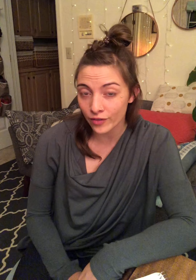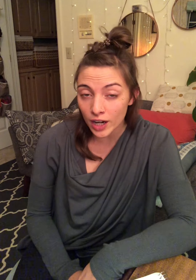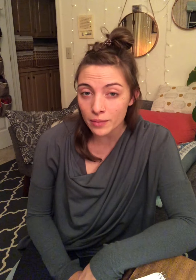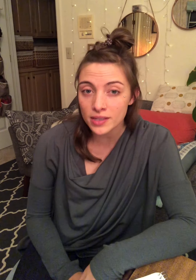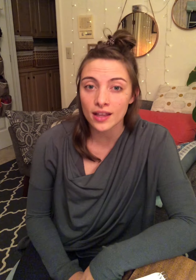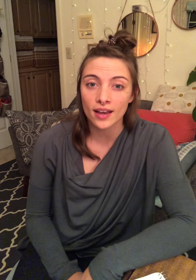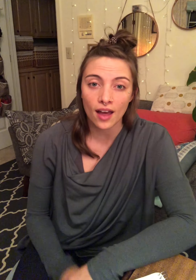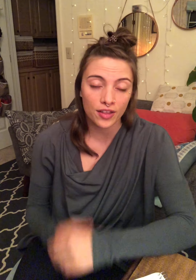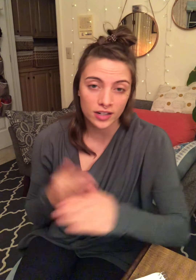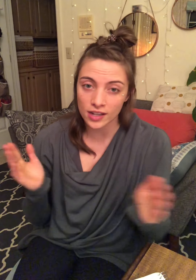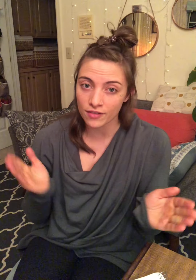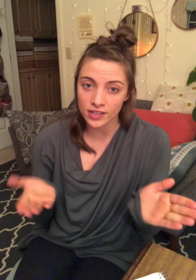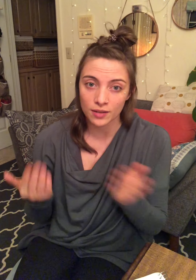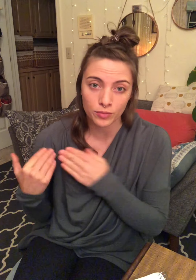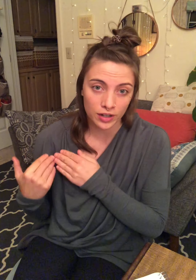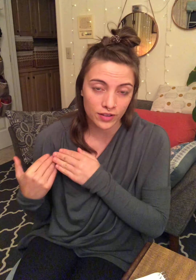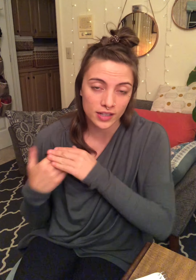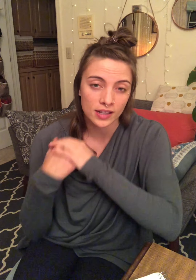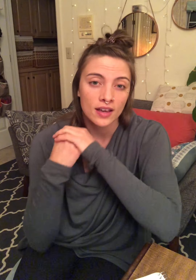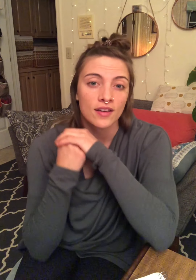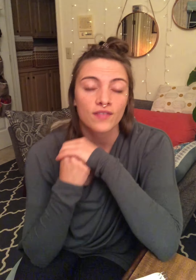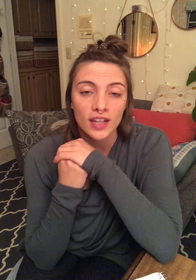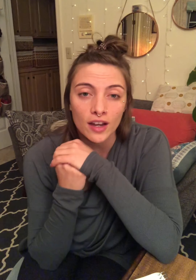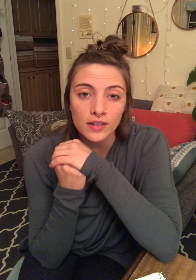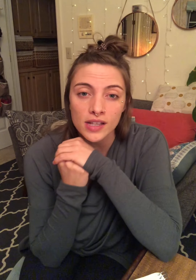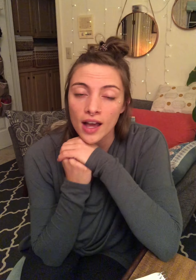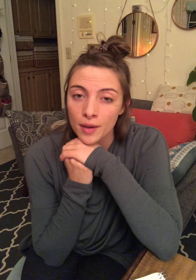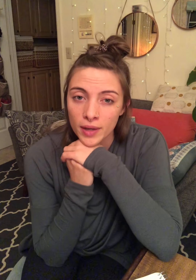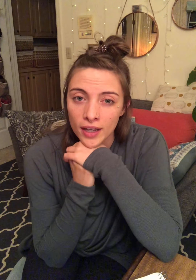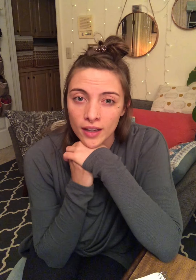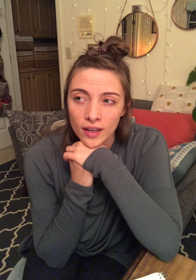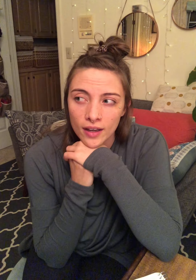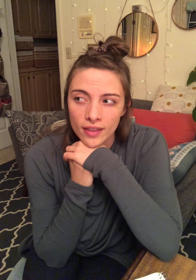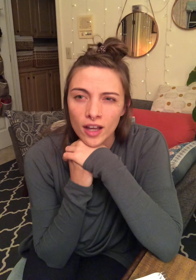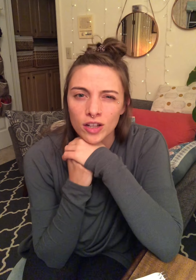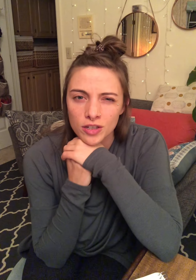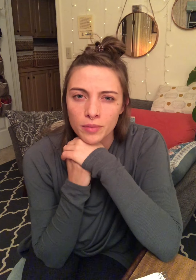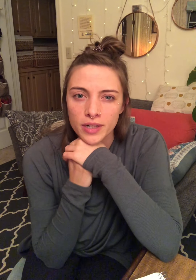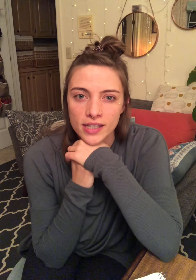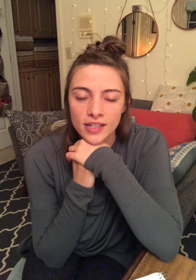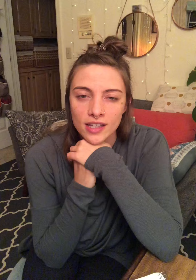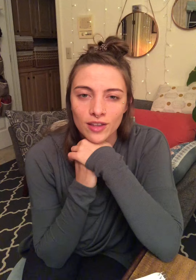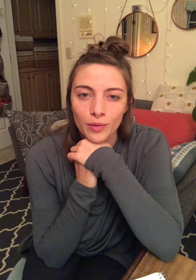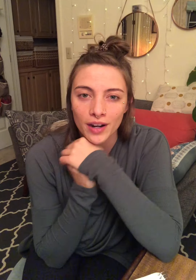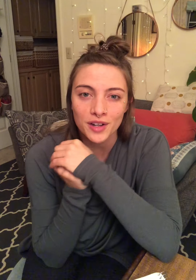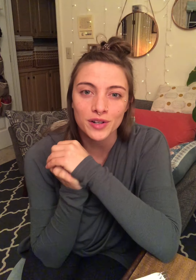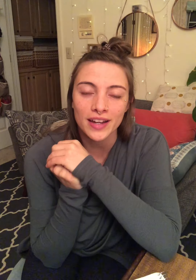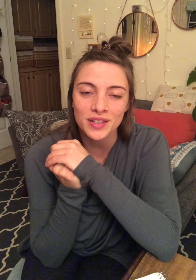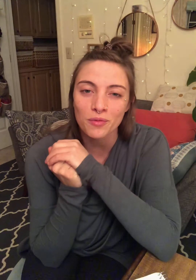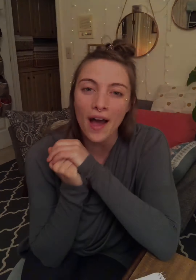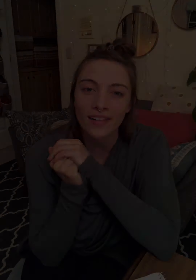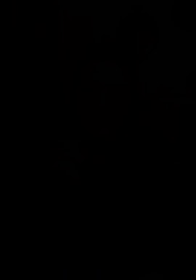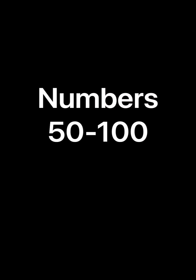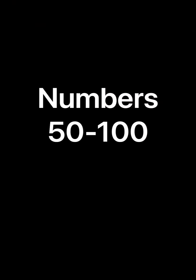verbs. The other stuff is in previous videos, and I think I'll do numbers 60 through 100 as well.